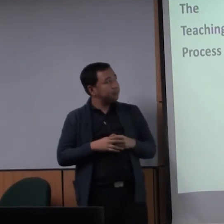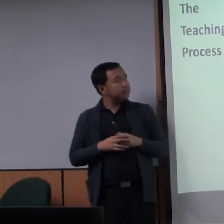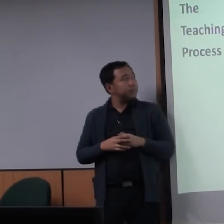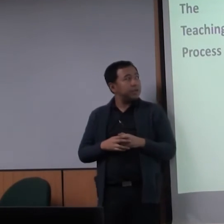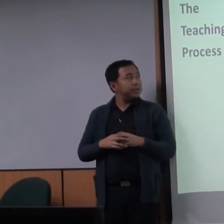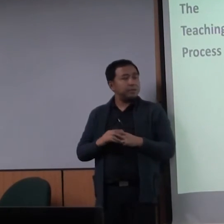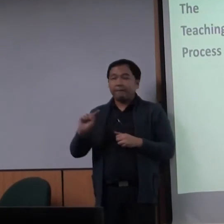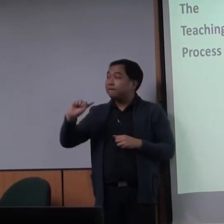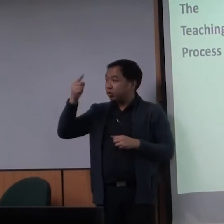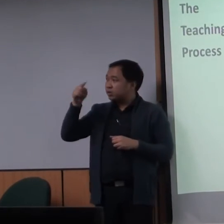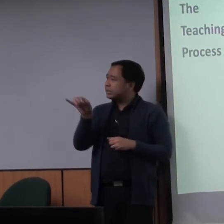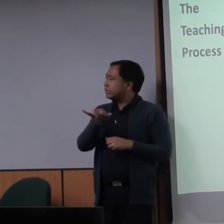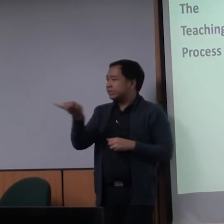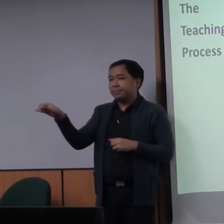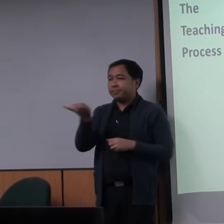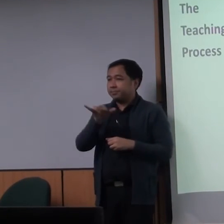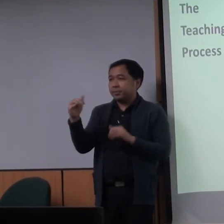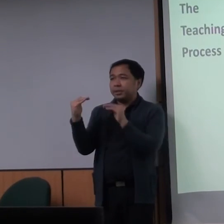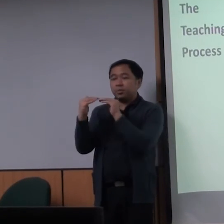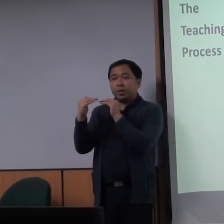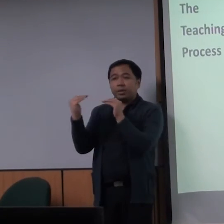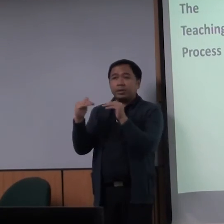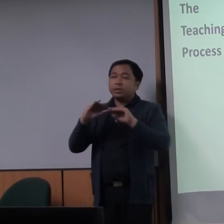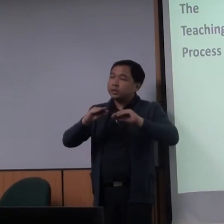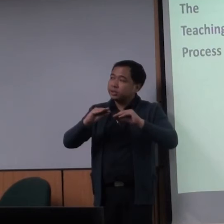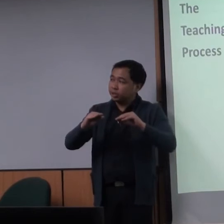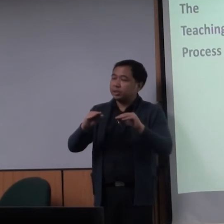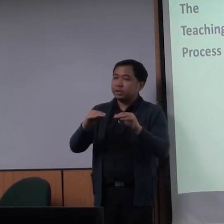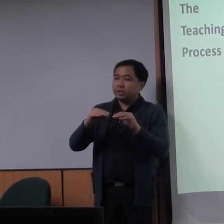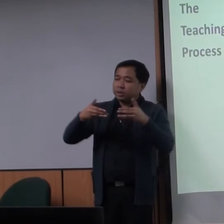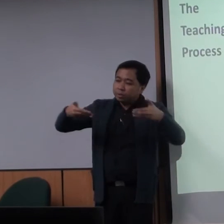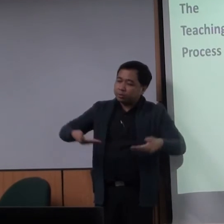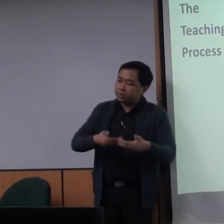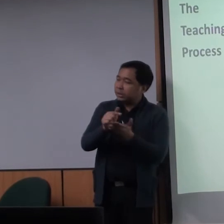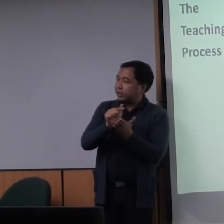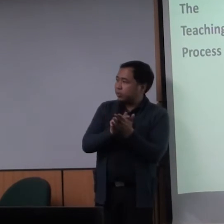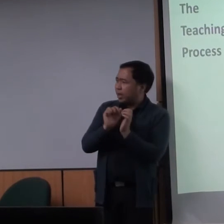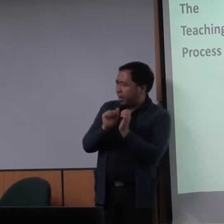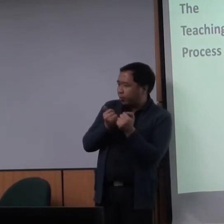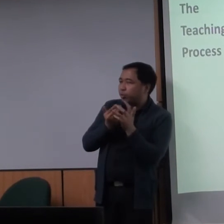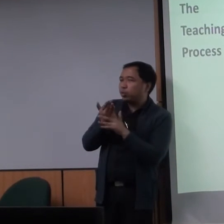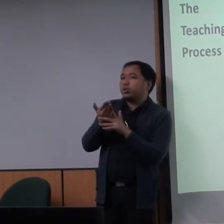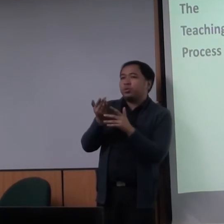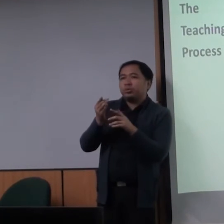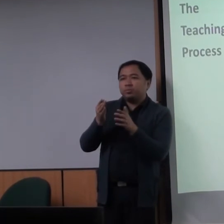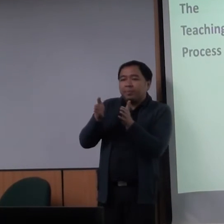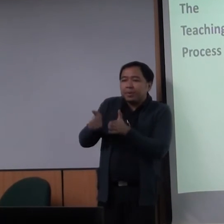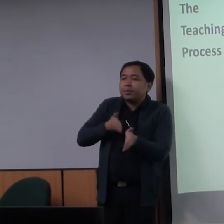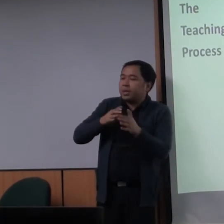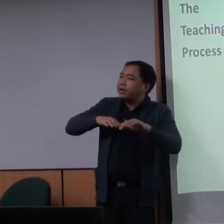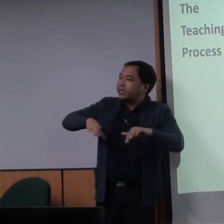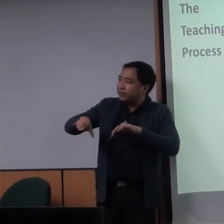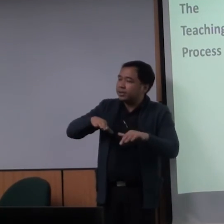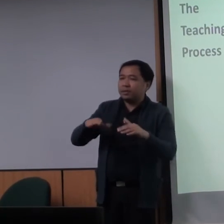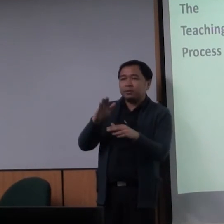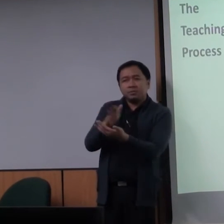same. You do the same. Teacher introduces the lesson to preparatory activity like song,